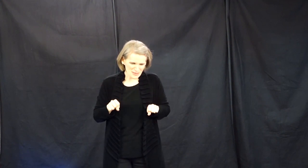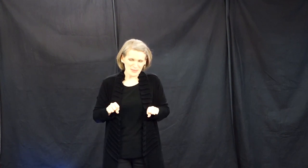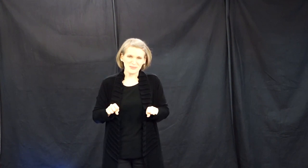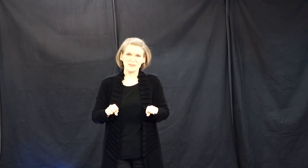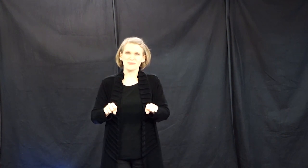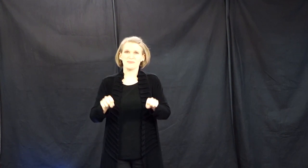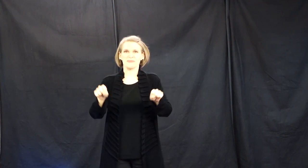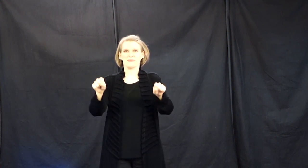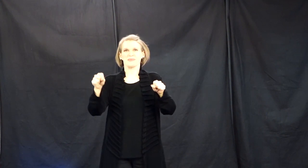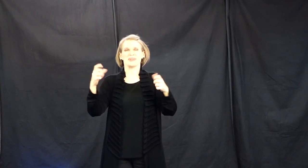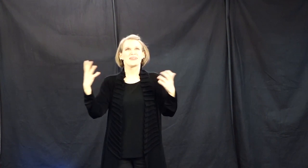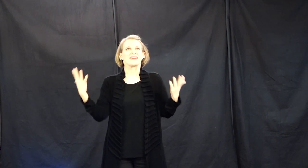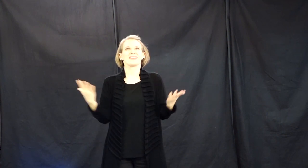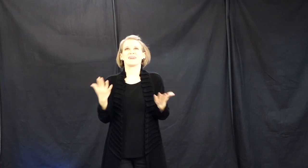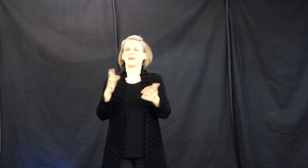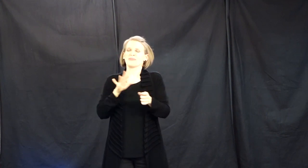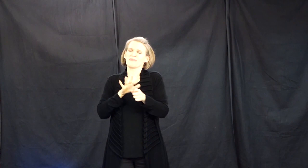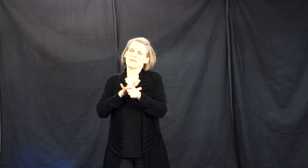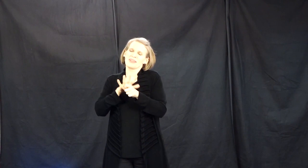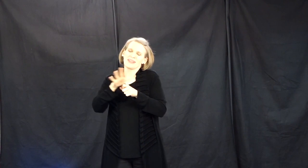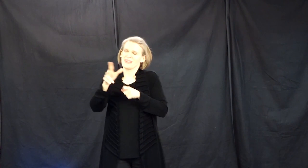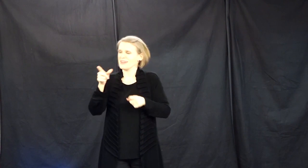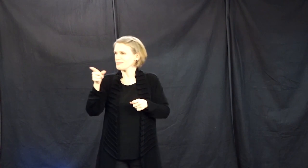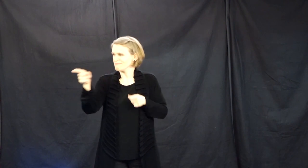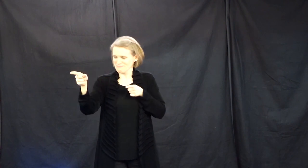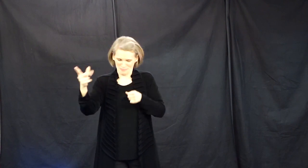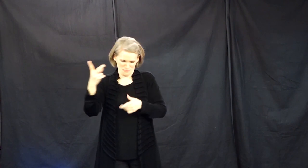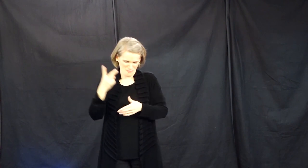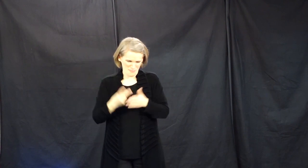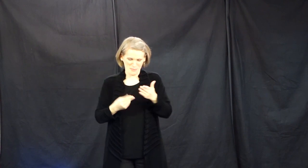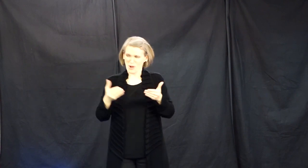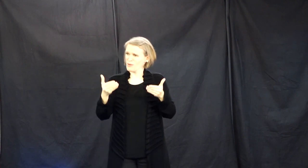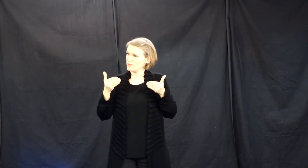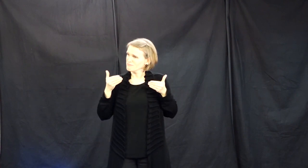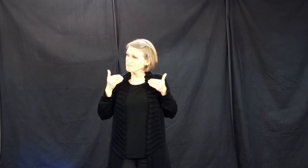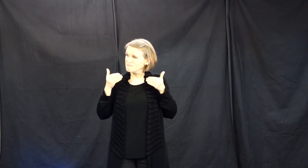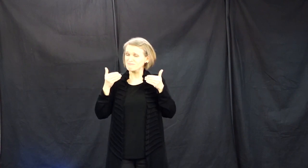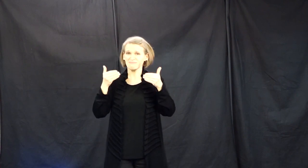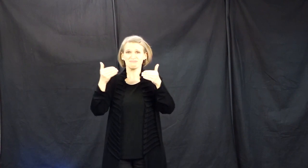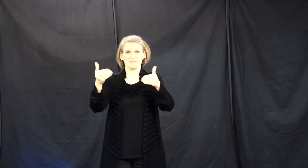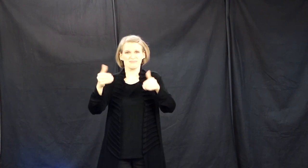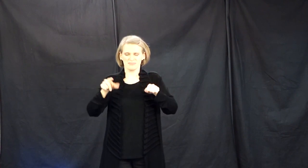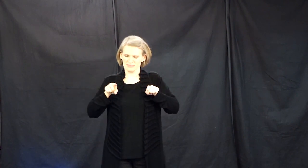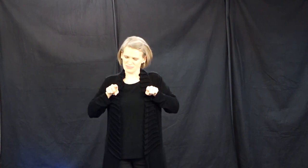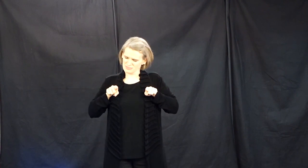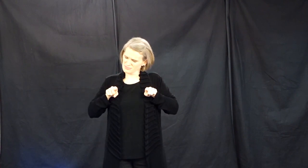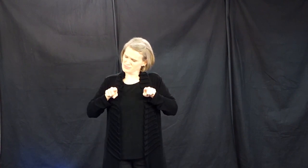The world was wide enough for both Hamilton and